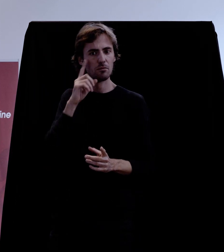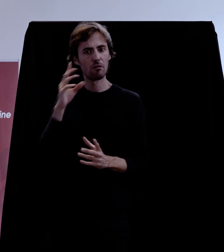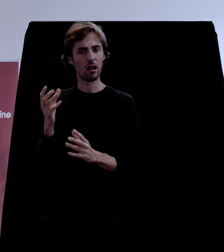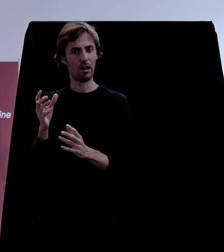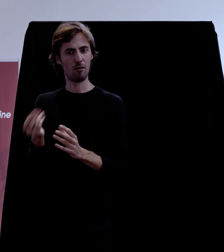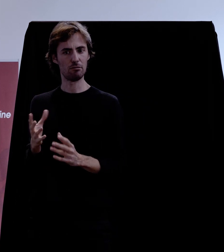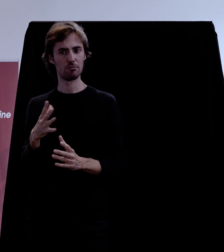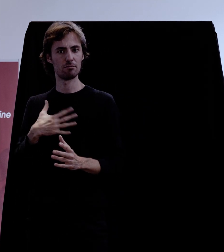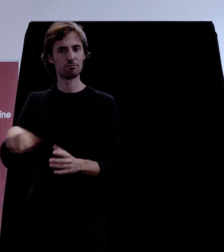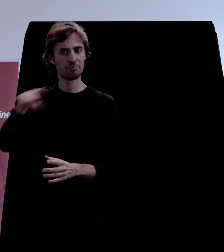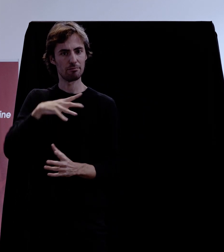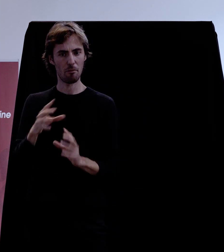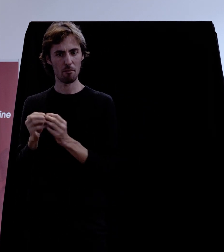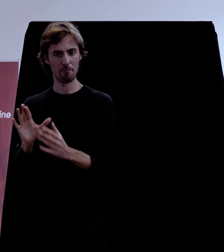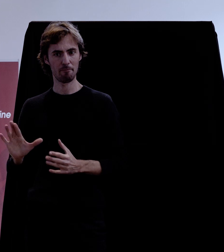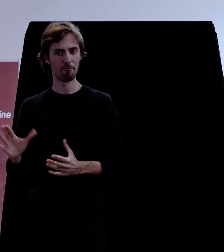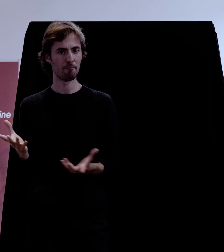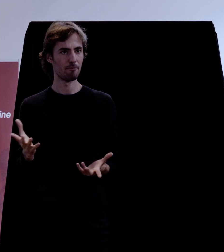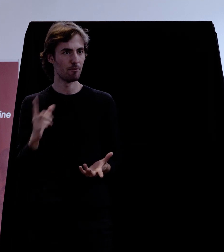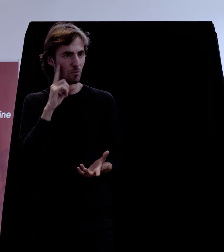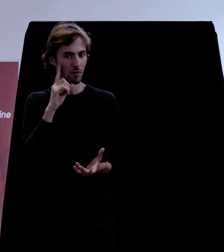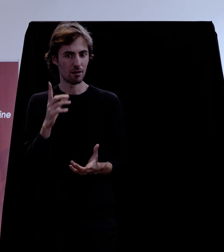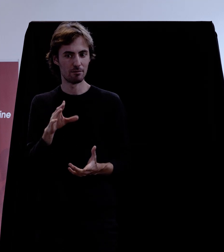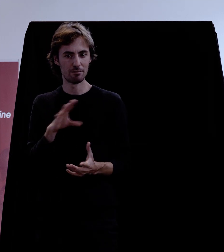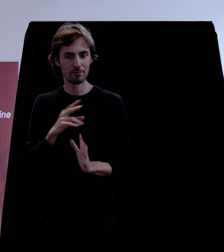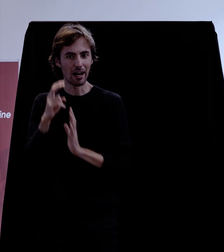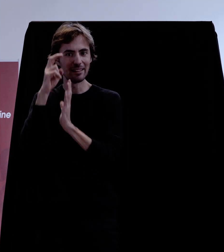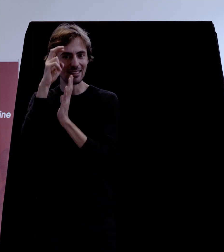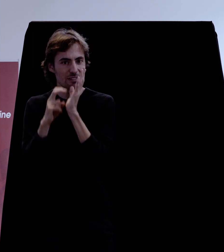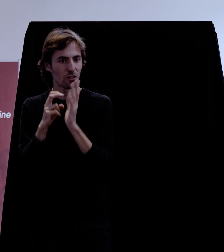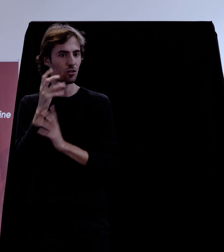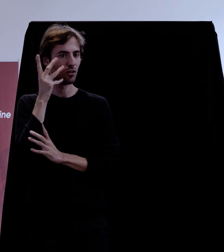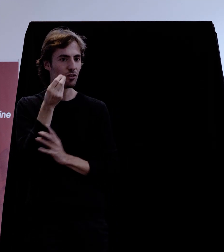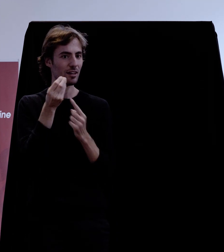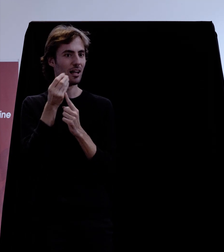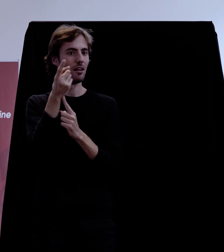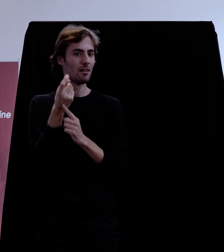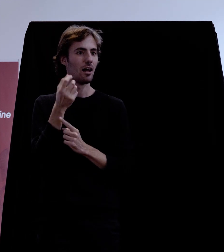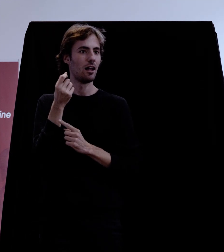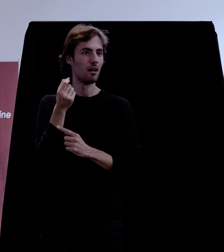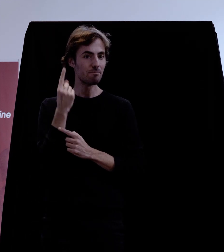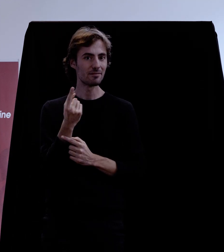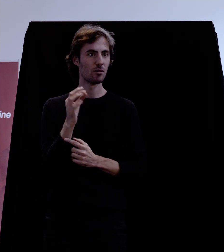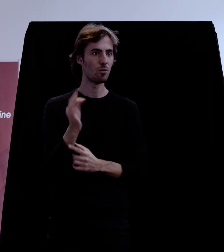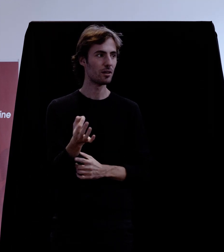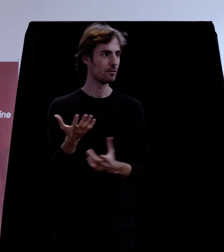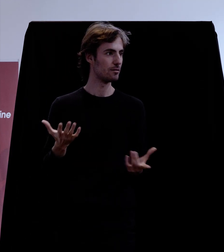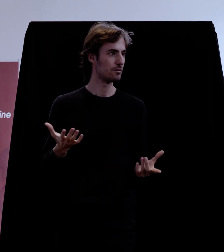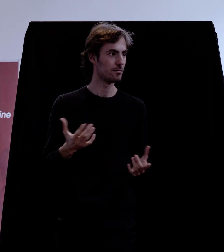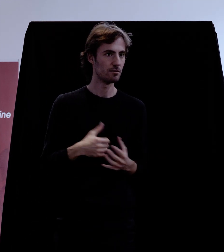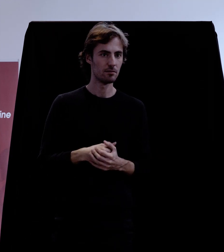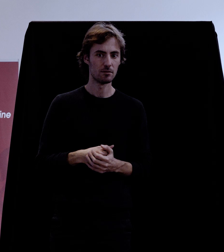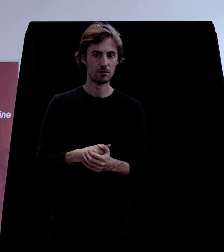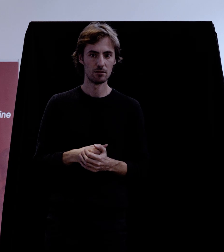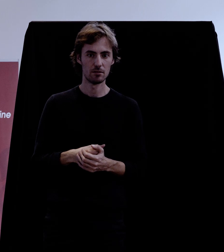Because they're sensory impaired. How did you learn appropriate social skills? And so far, everybody here seems to be showing